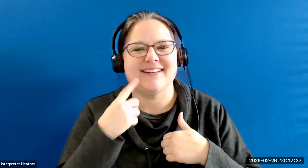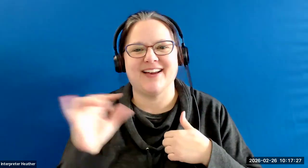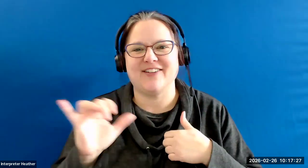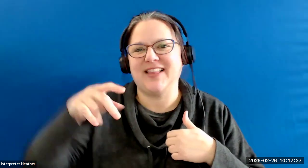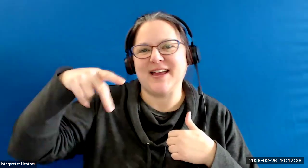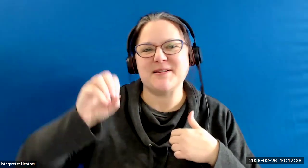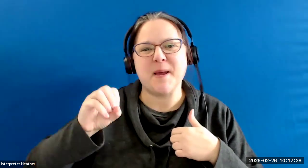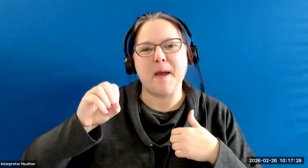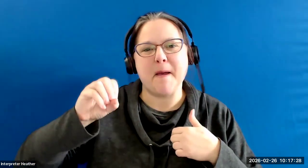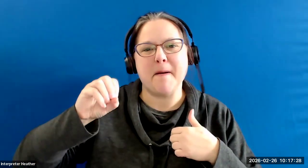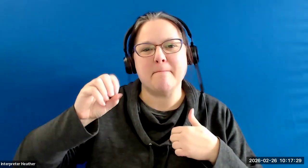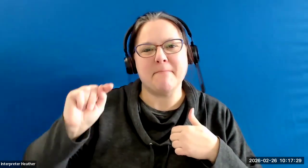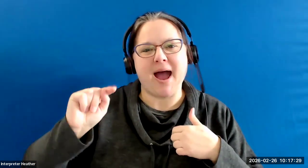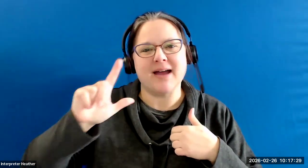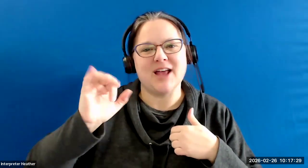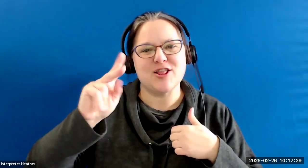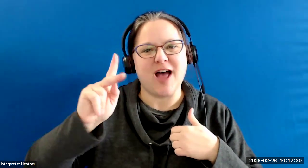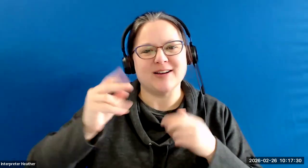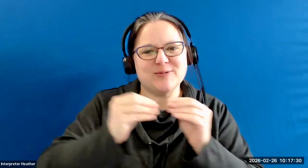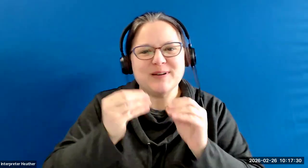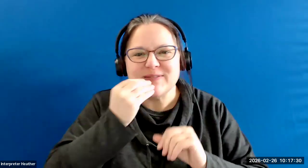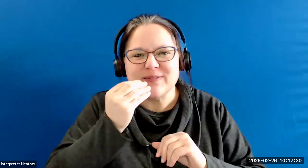potlucks and love